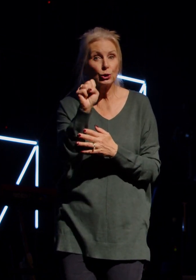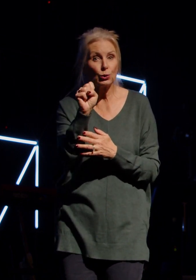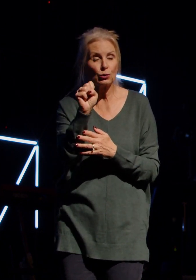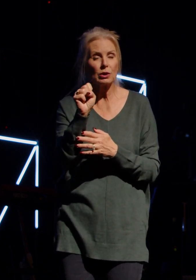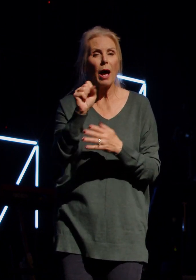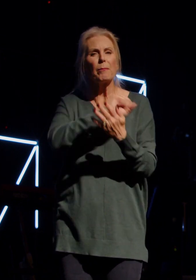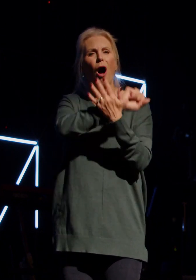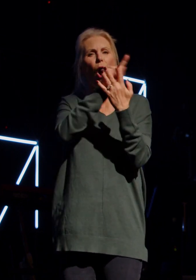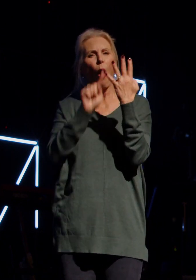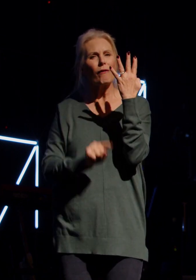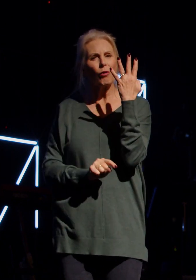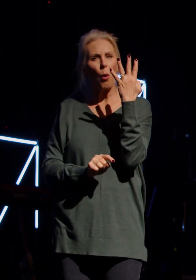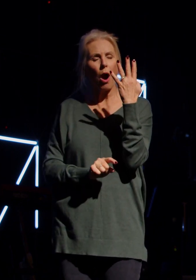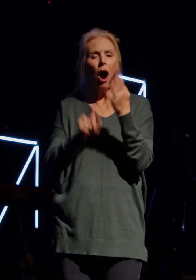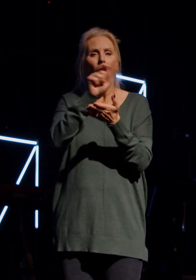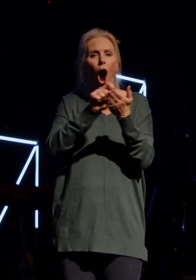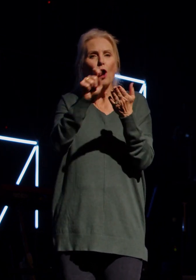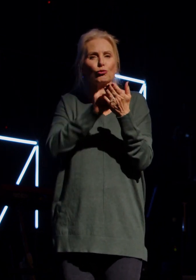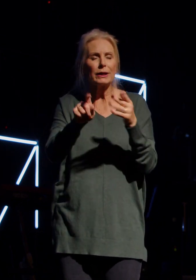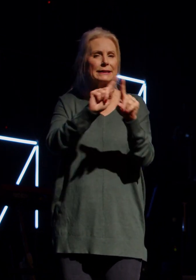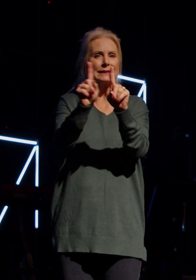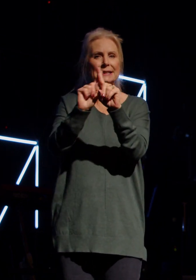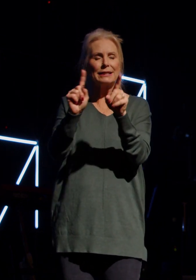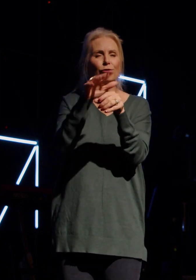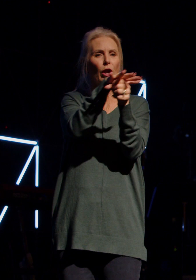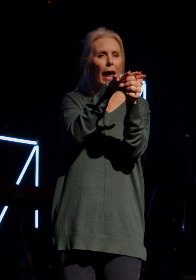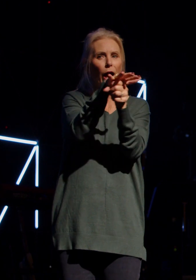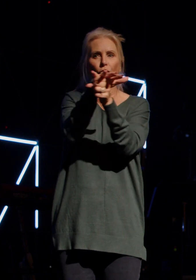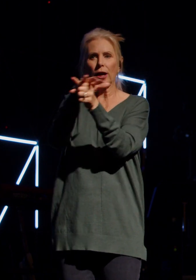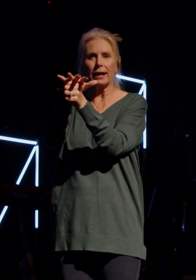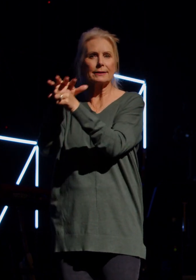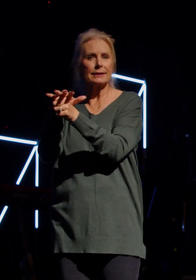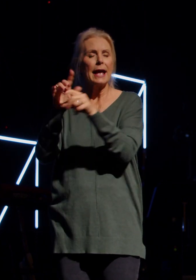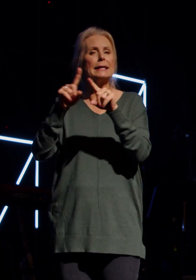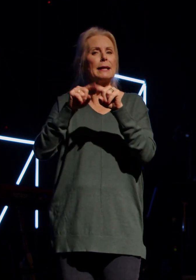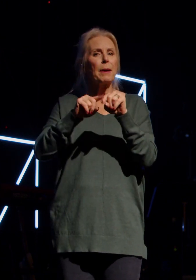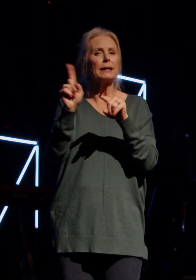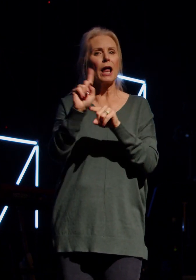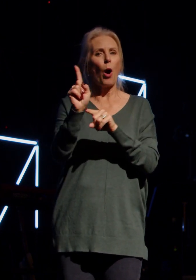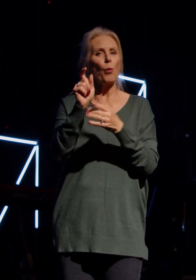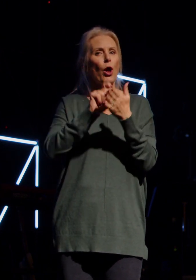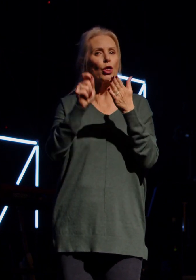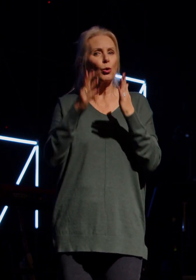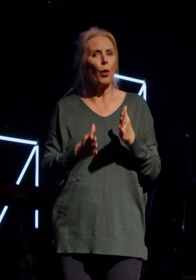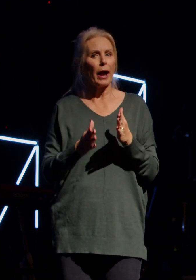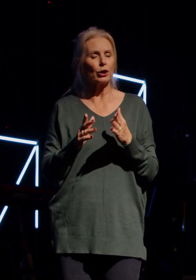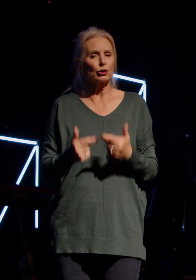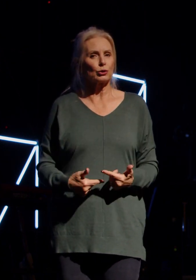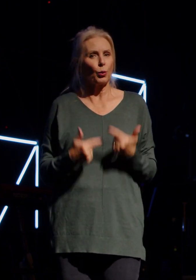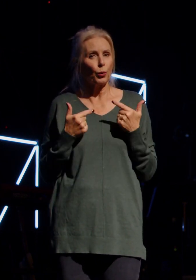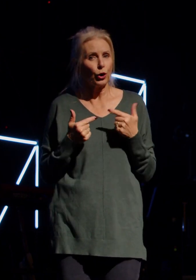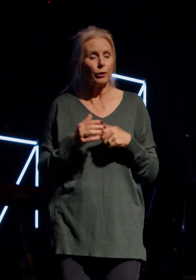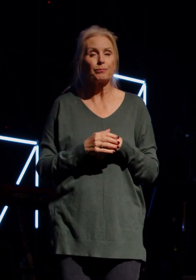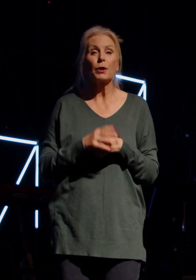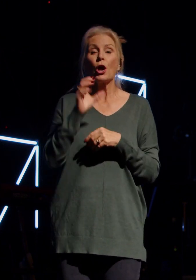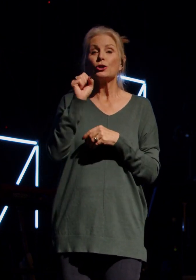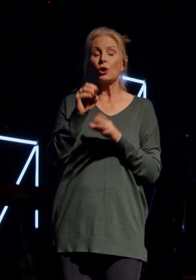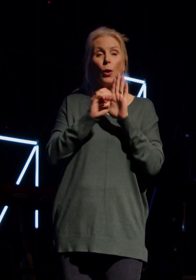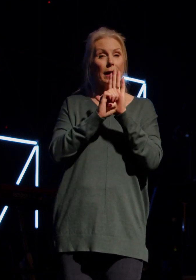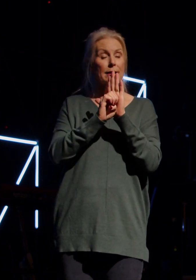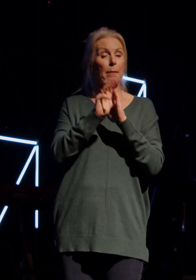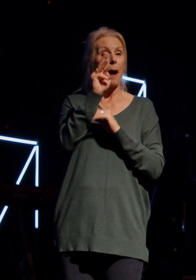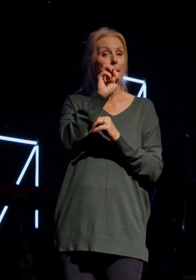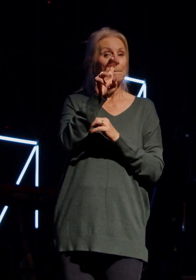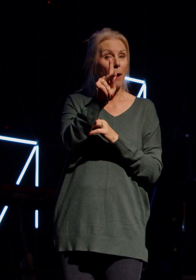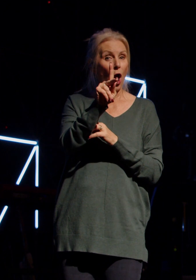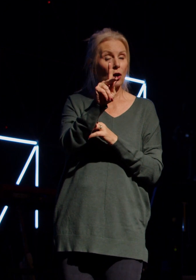accounts of the Gospel that have been written to different areas depending upon where these writers were. So you have, for example, Mark is believed to be